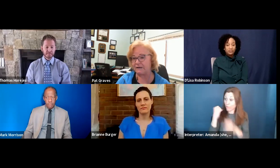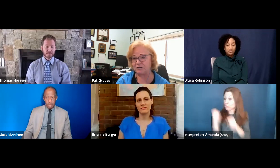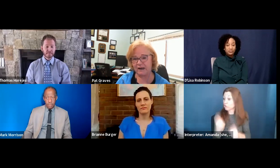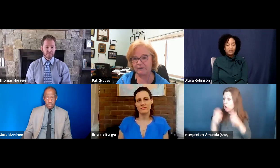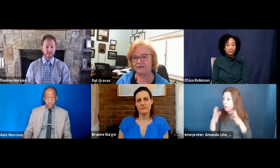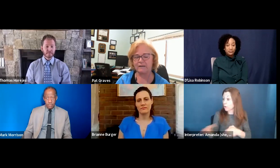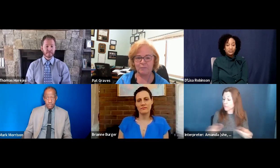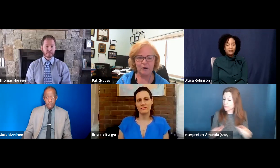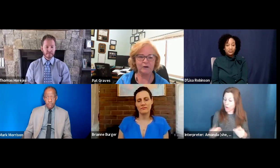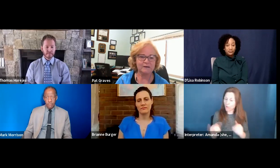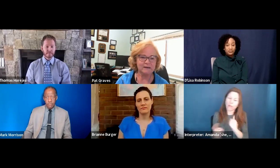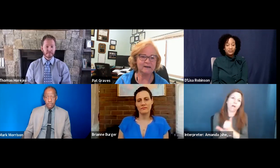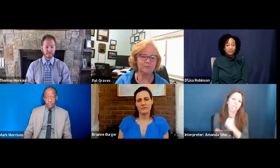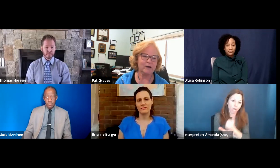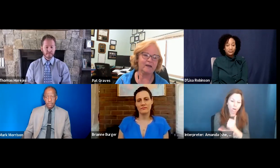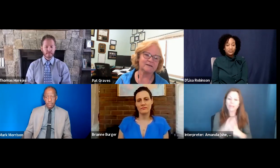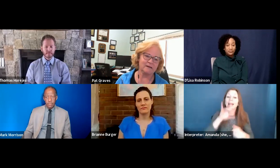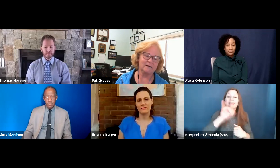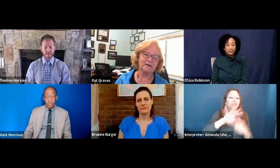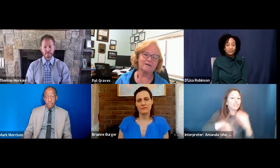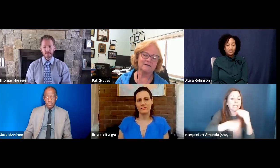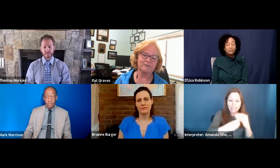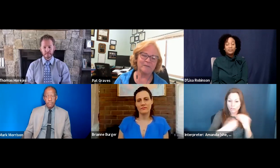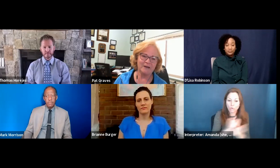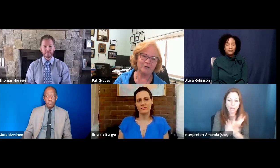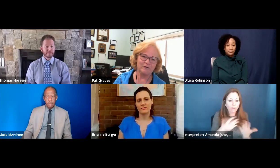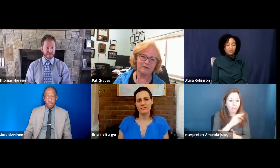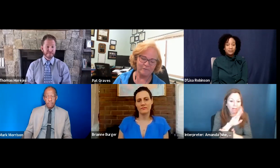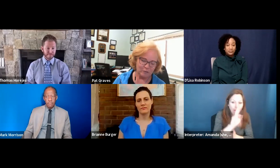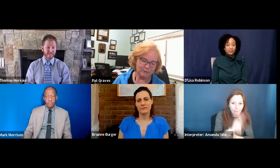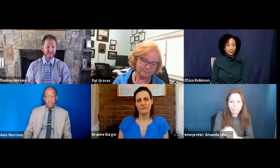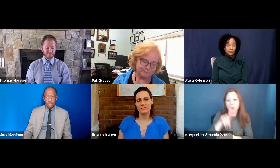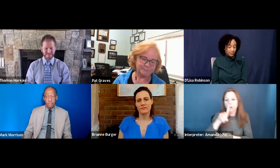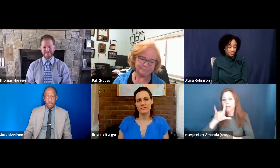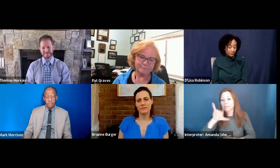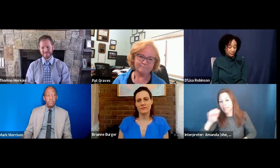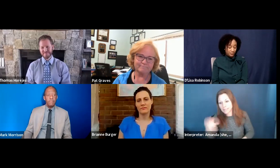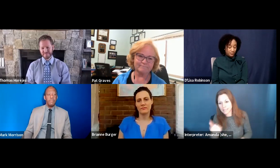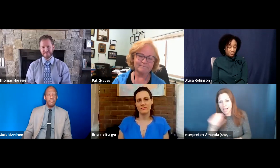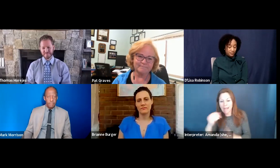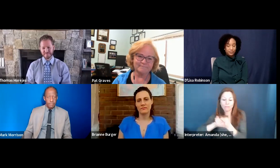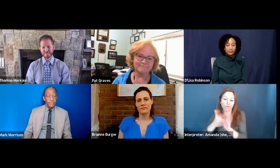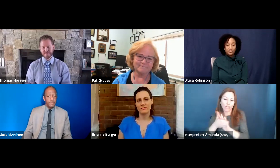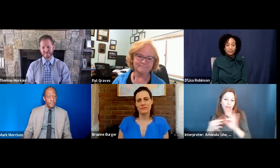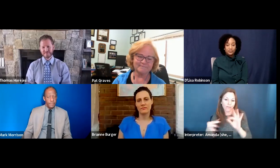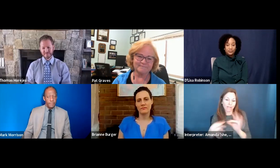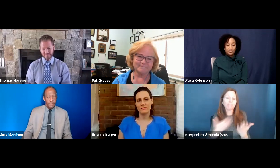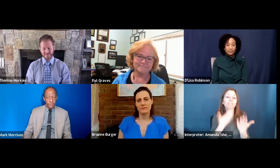in addition to everything that Mark and Delisa and Brianne said. So thank you for the floor.